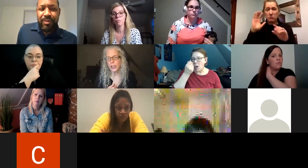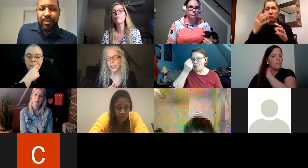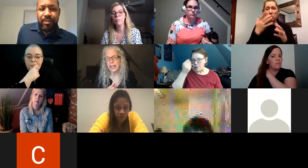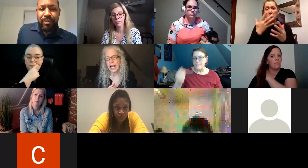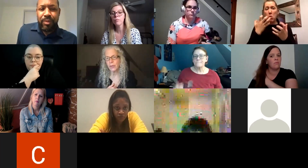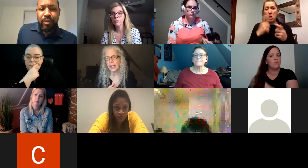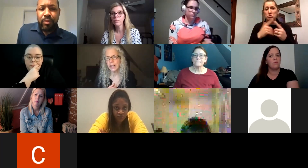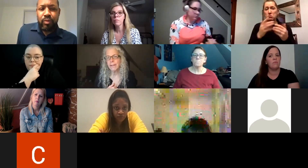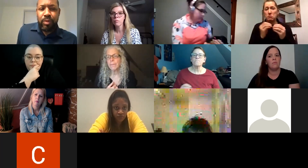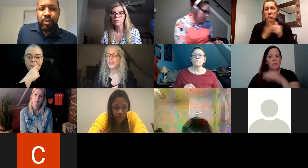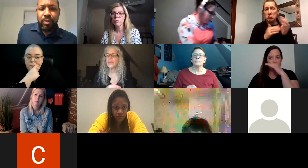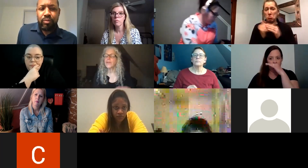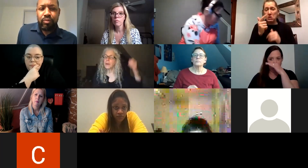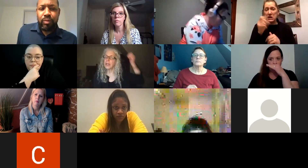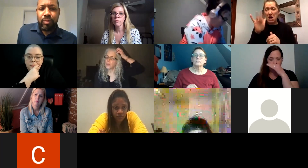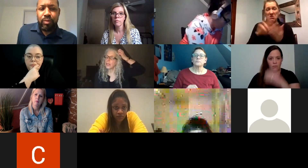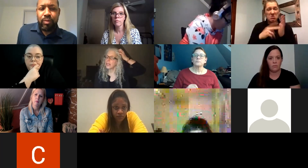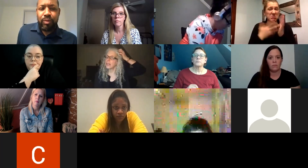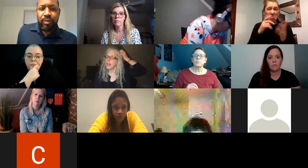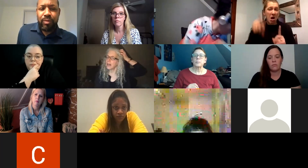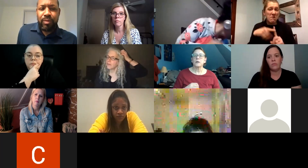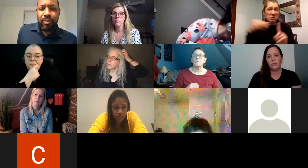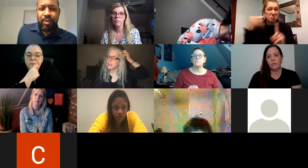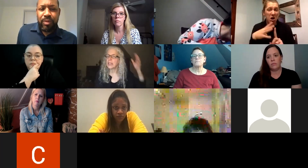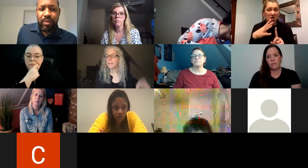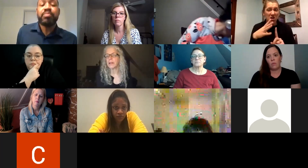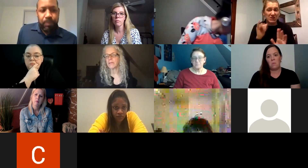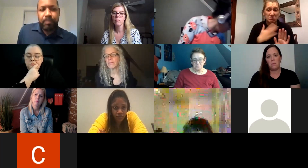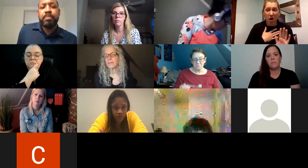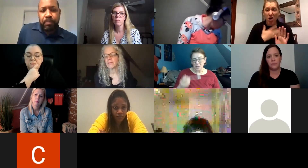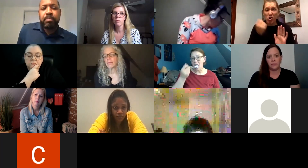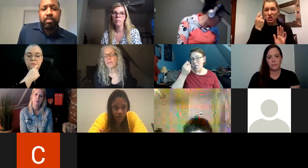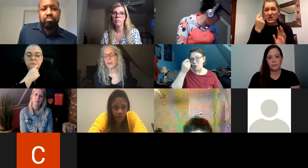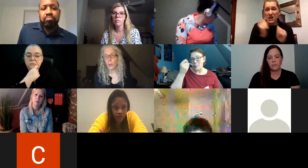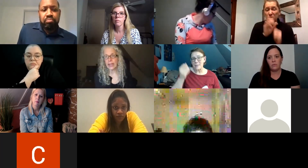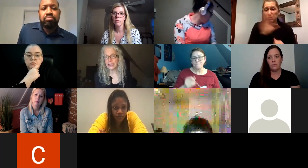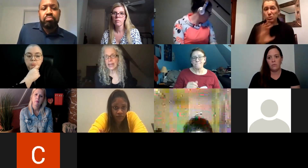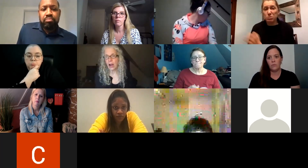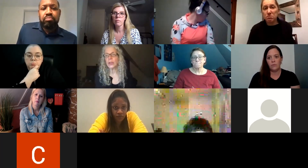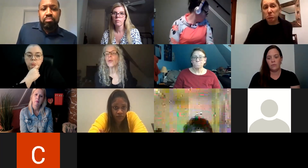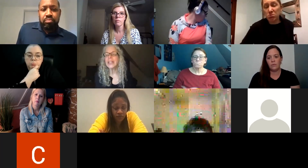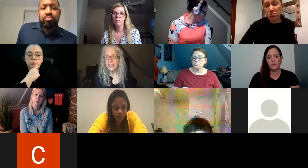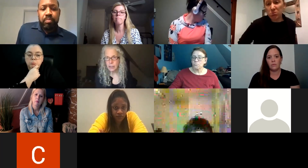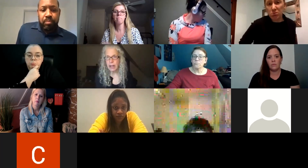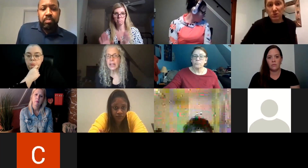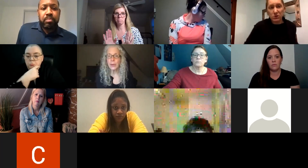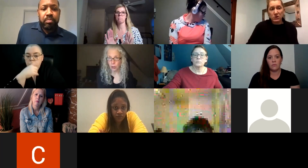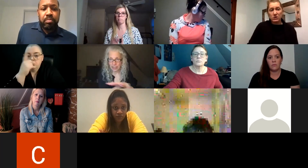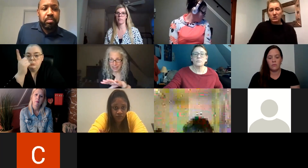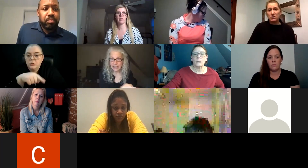the gallery. So if everybody is willing and comfortable to keep it the way it is now, we don't need to spotlight. We can all see each